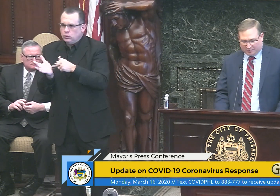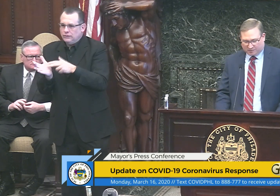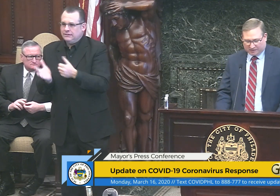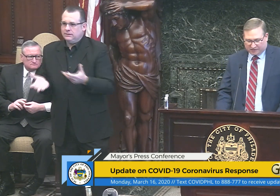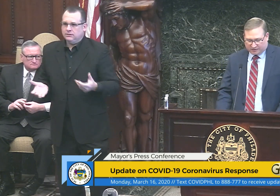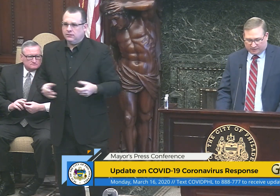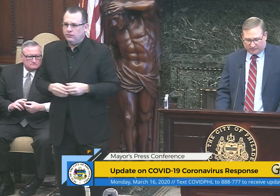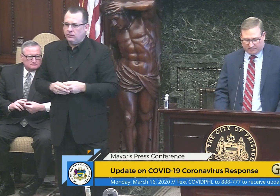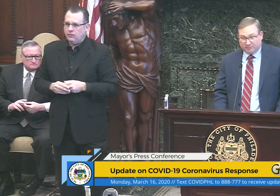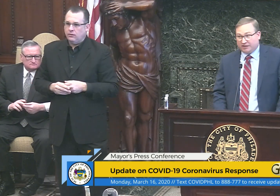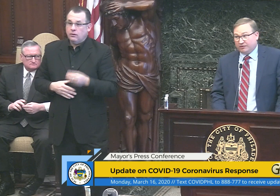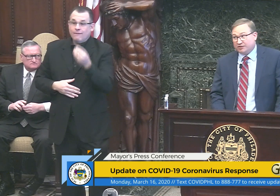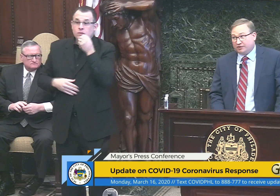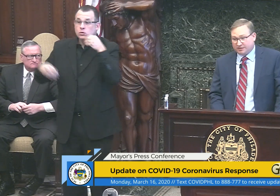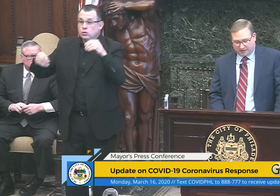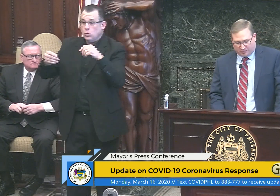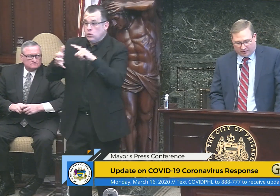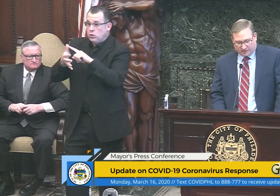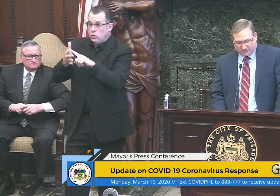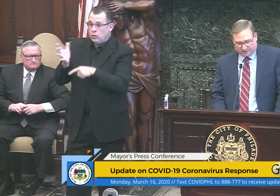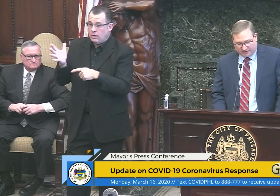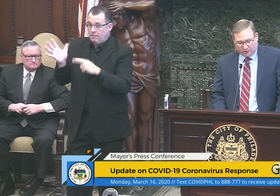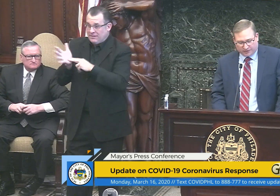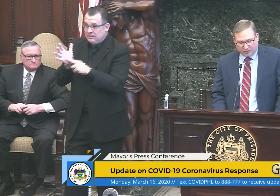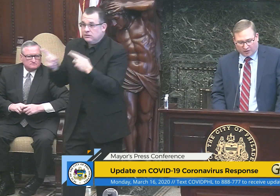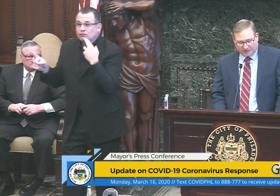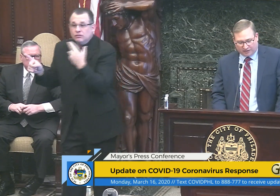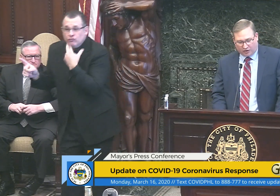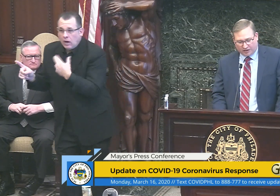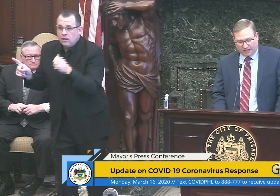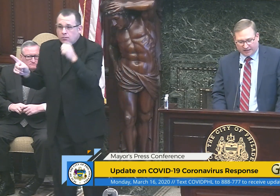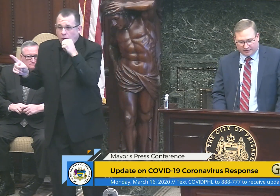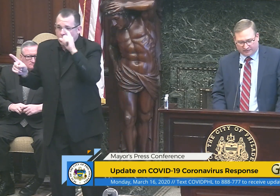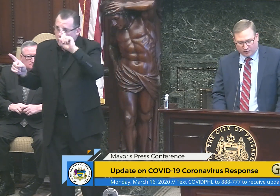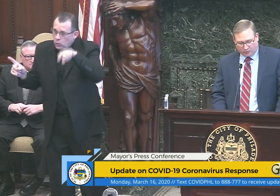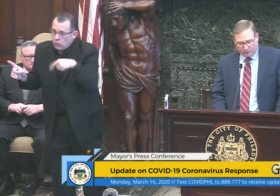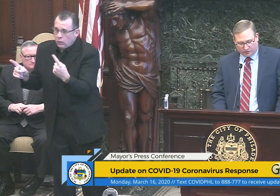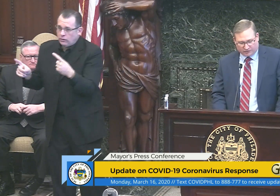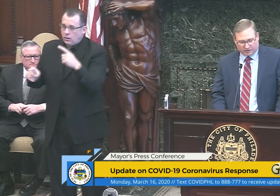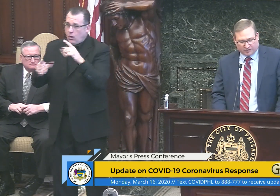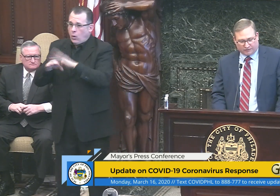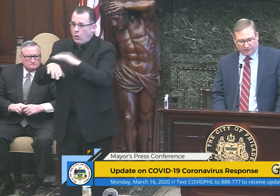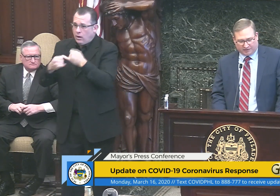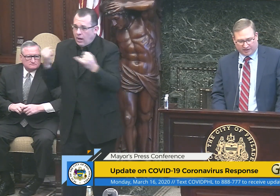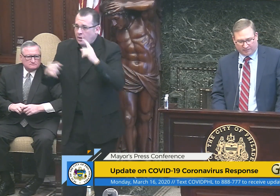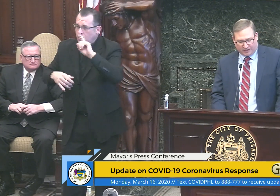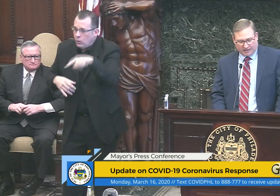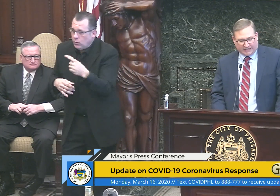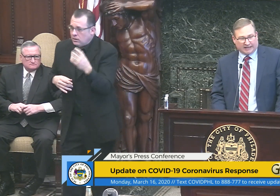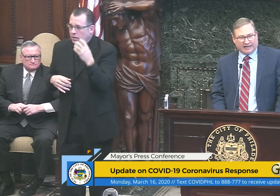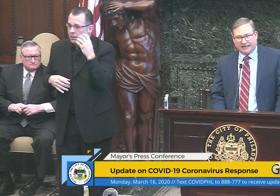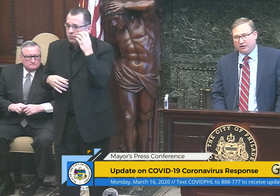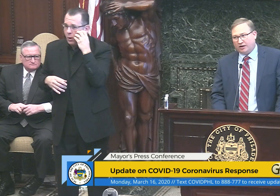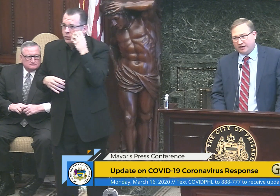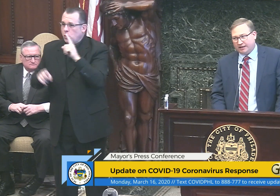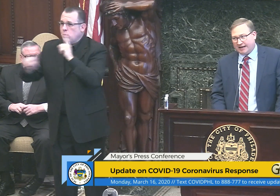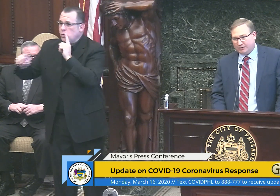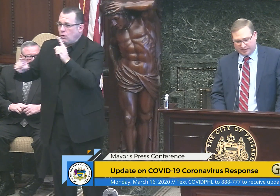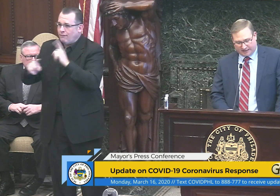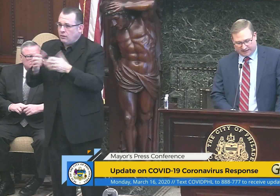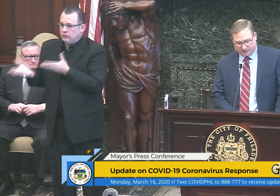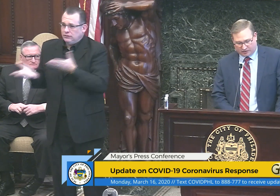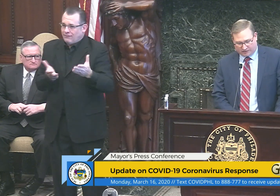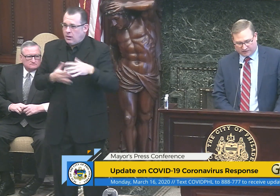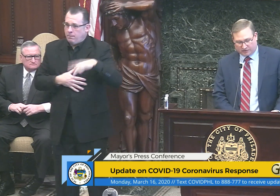Food establishments, meaning restaurants and bars, may only accommodate online and phone orders for delivery and pickup and cannot